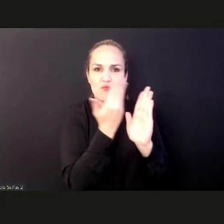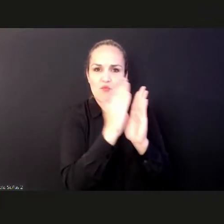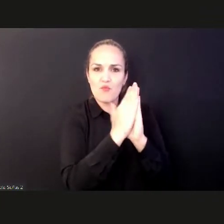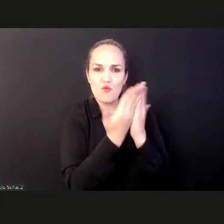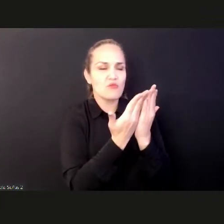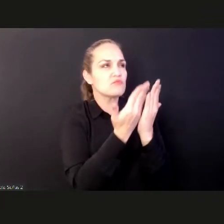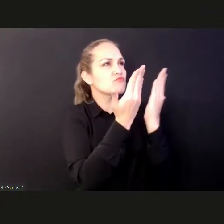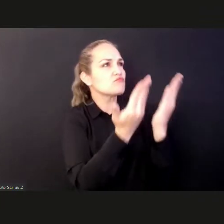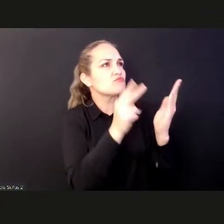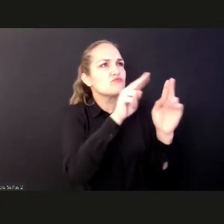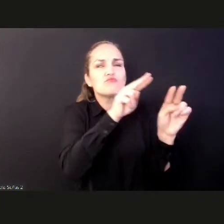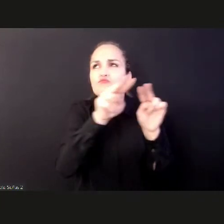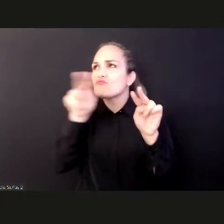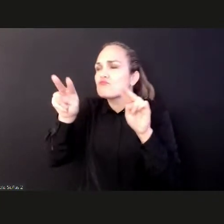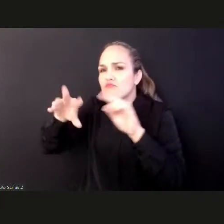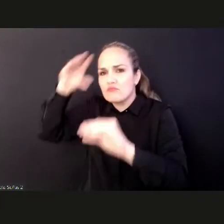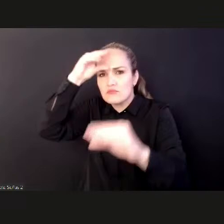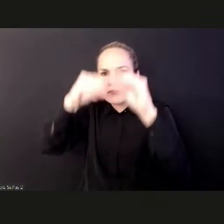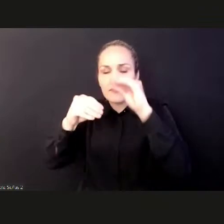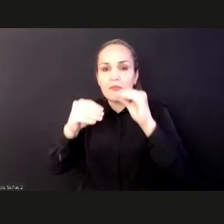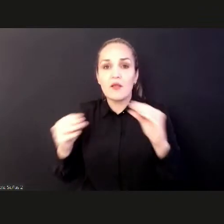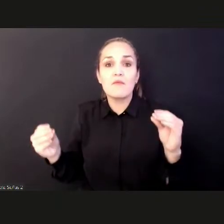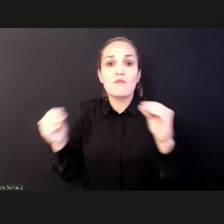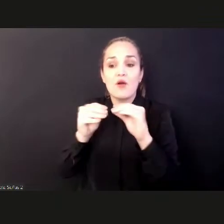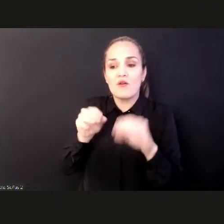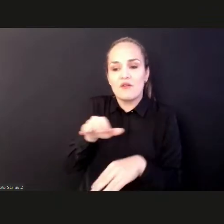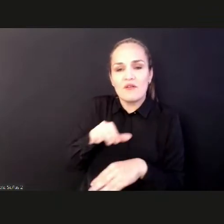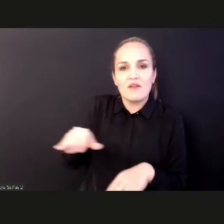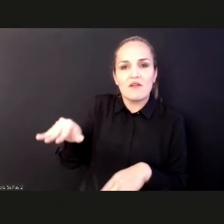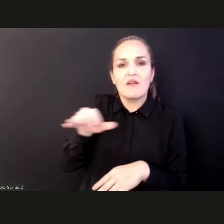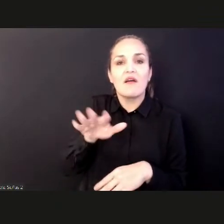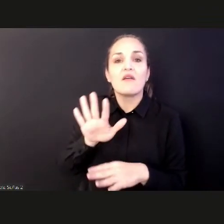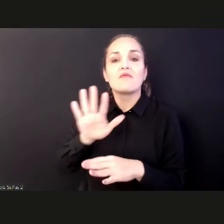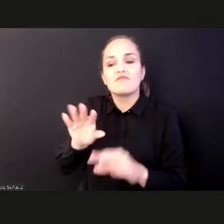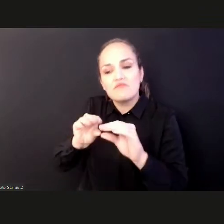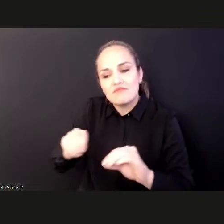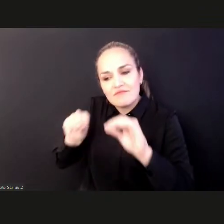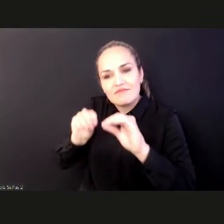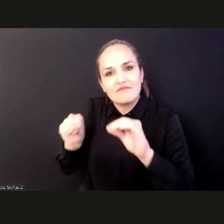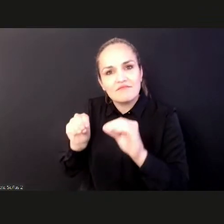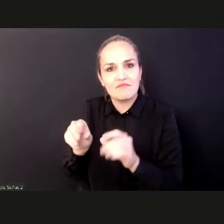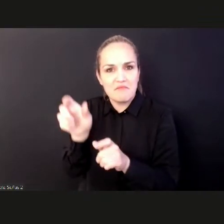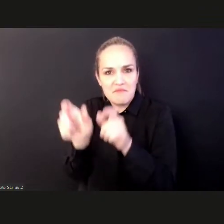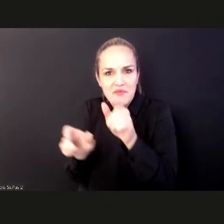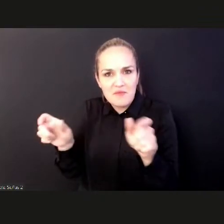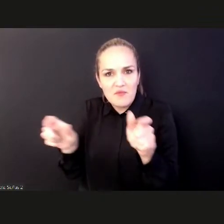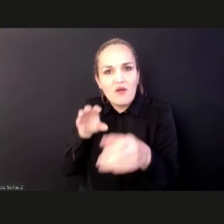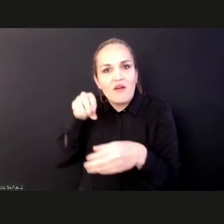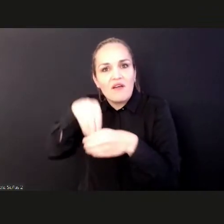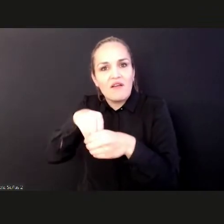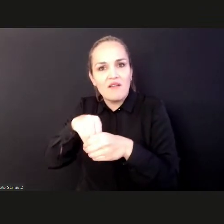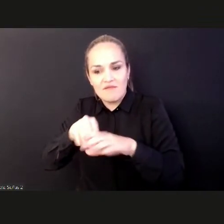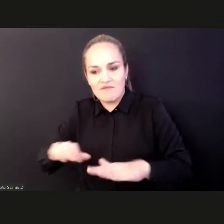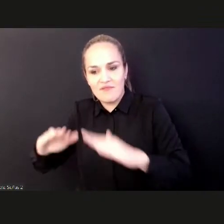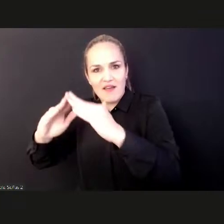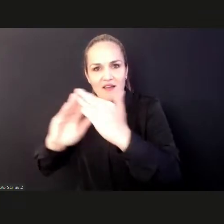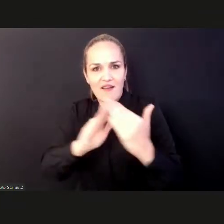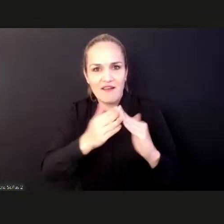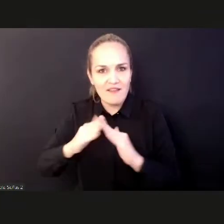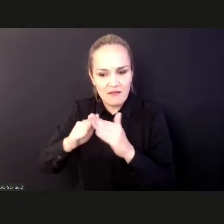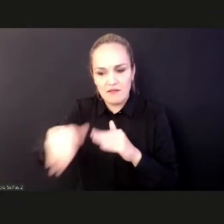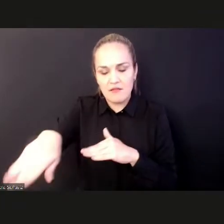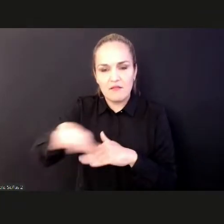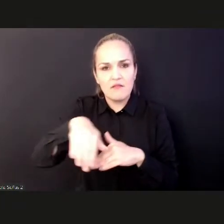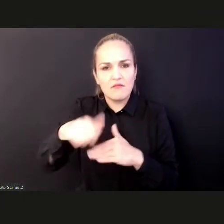them prepare the risk assessments, the risk management strategies, and the